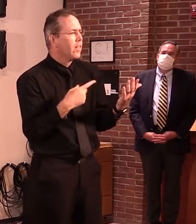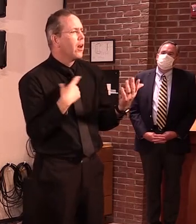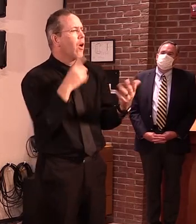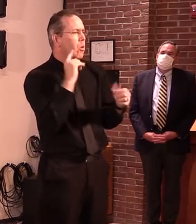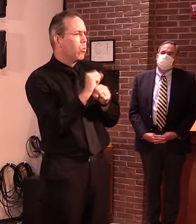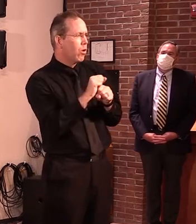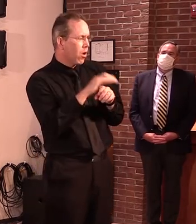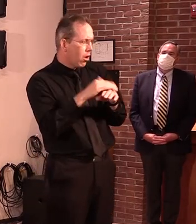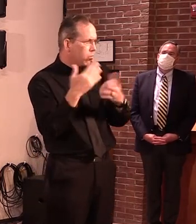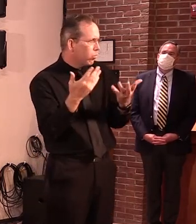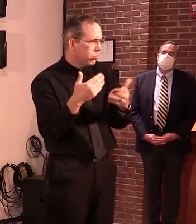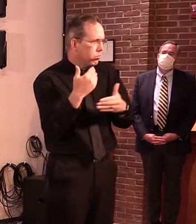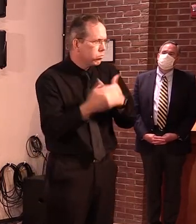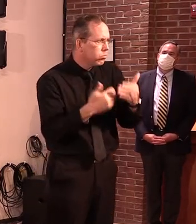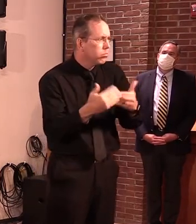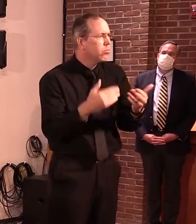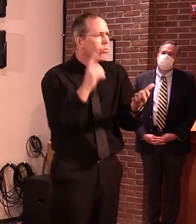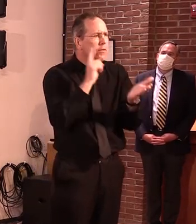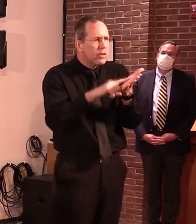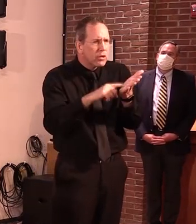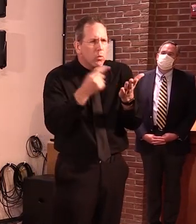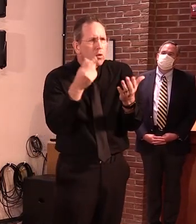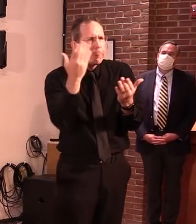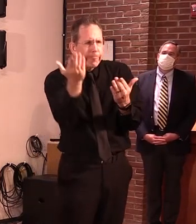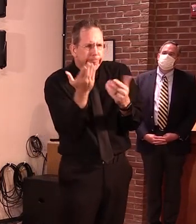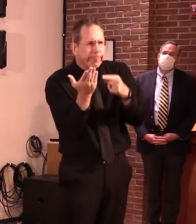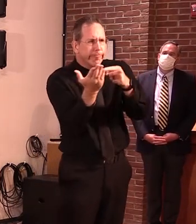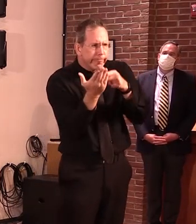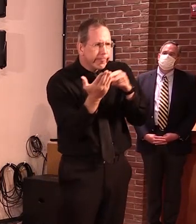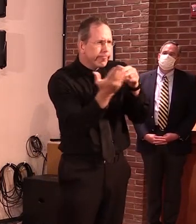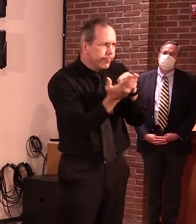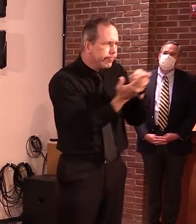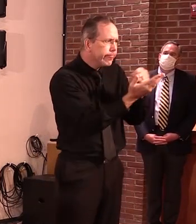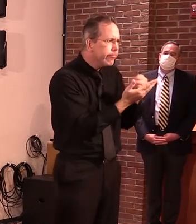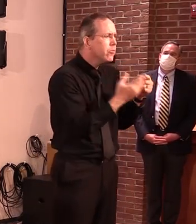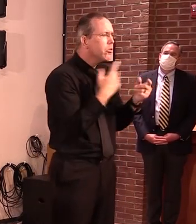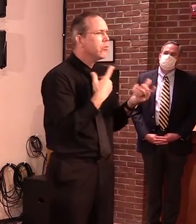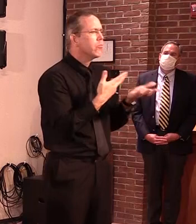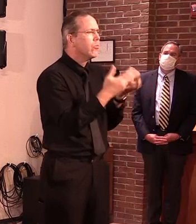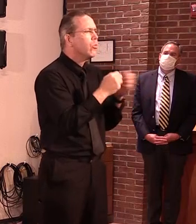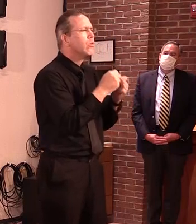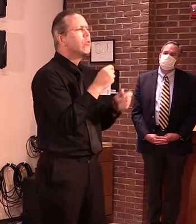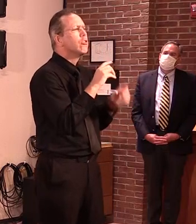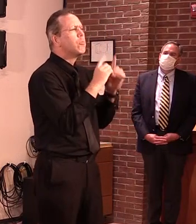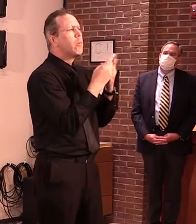investigation through the Department of Personnel Management as well.